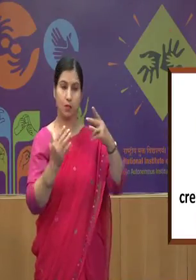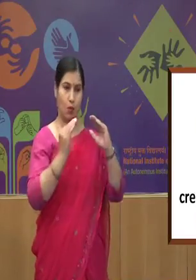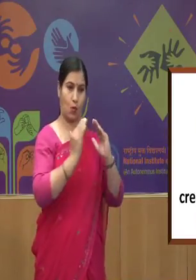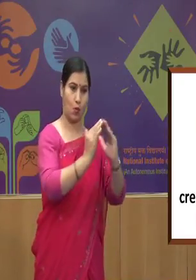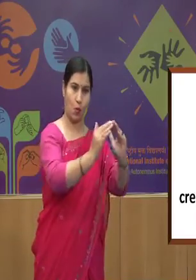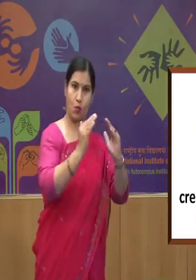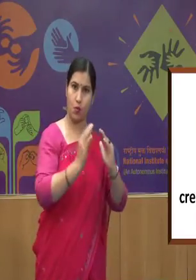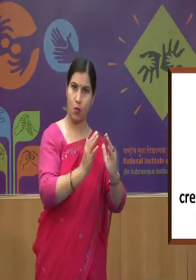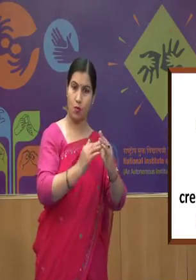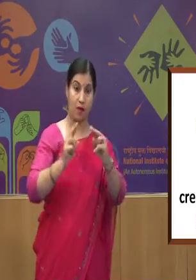colonialism,